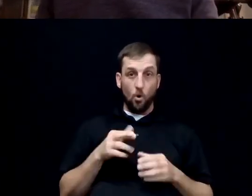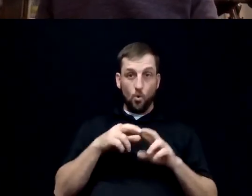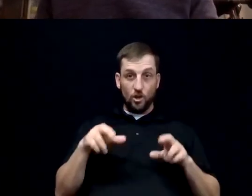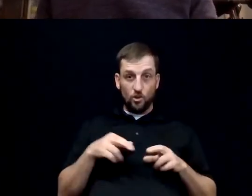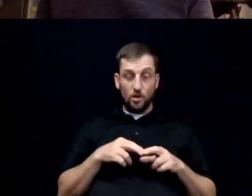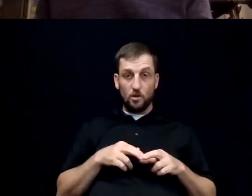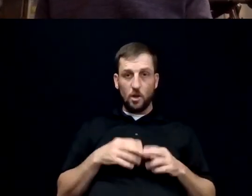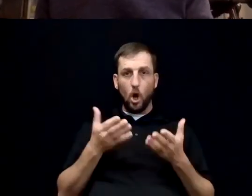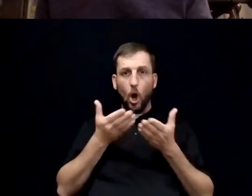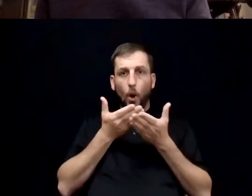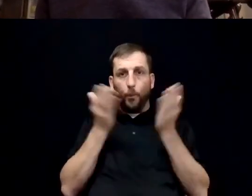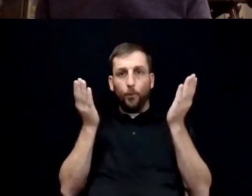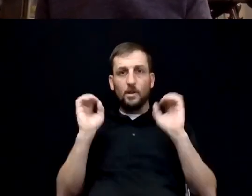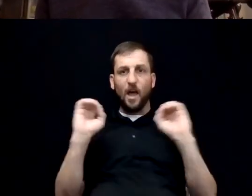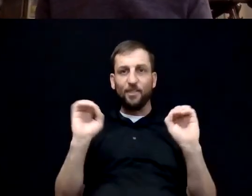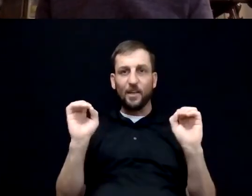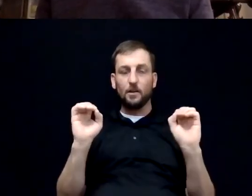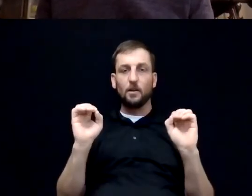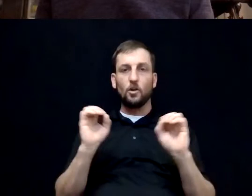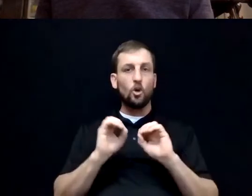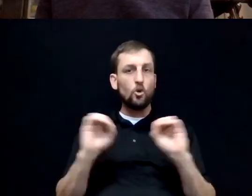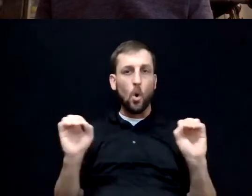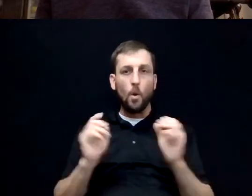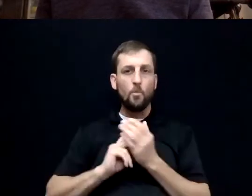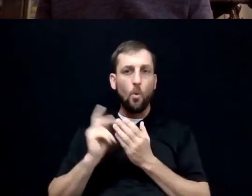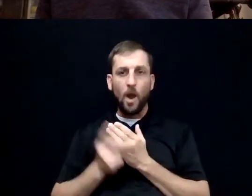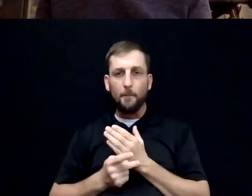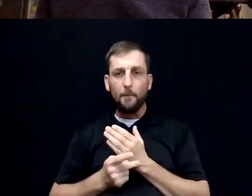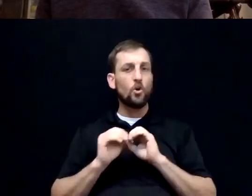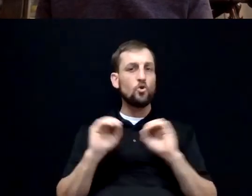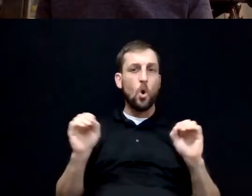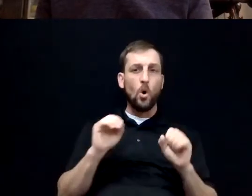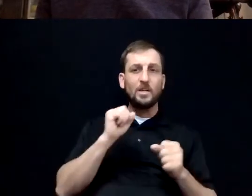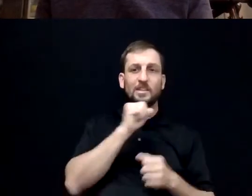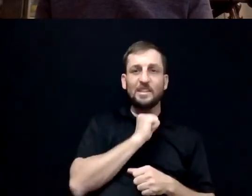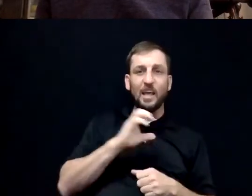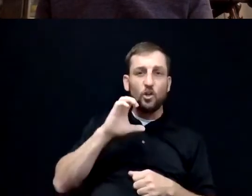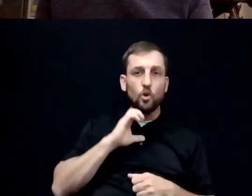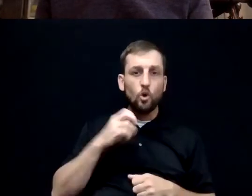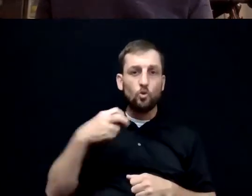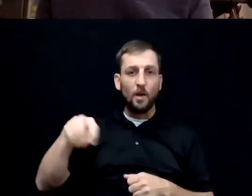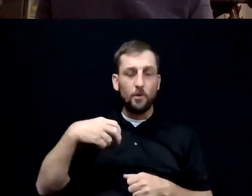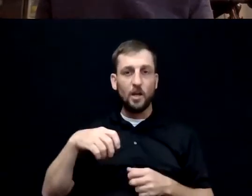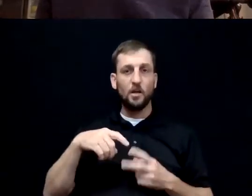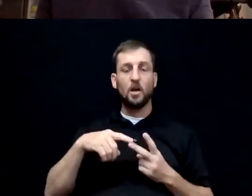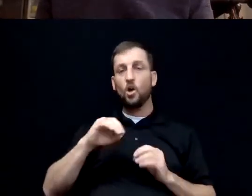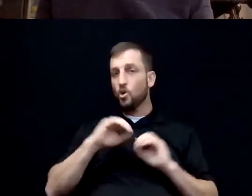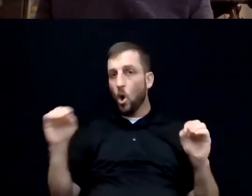no program. There is no senior transportation program. There is no disabled transportation program. There is no public